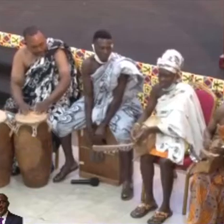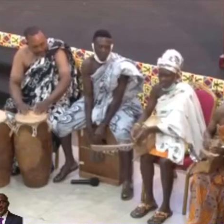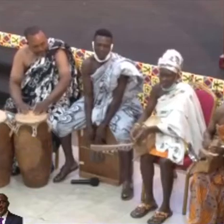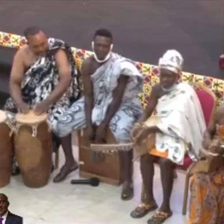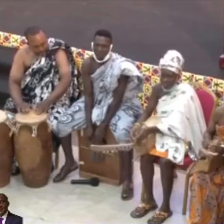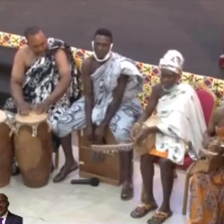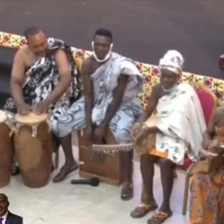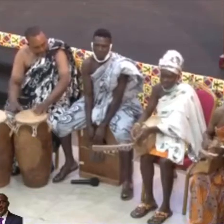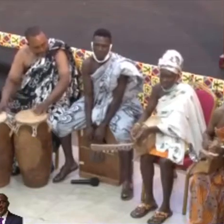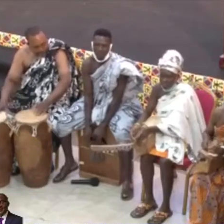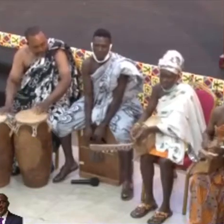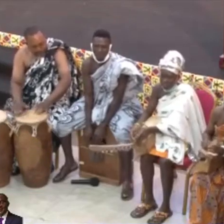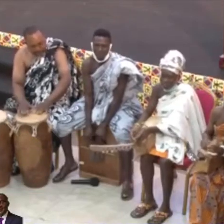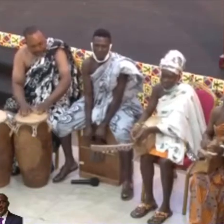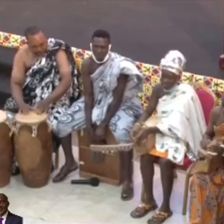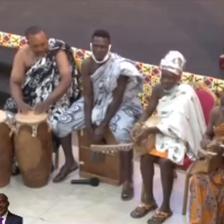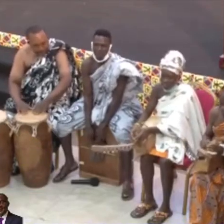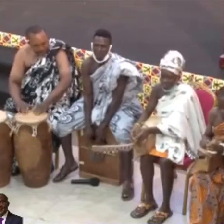Adam no.